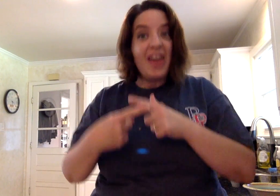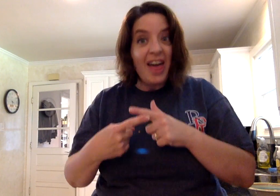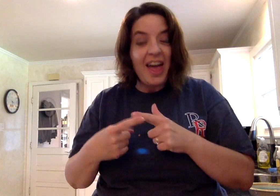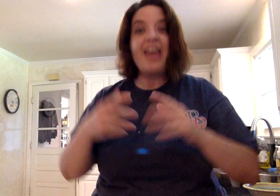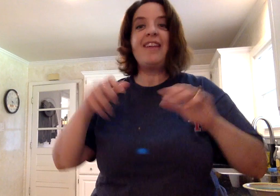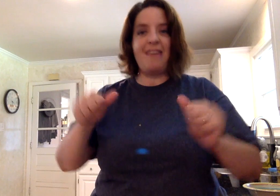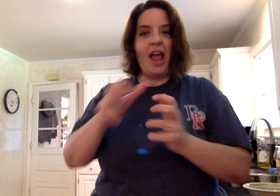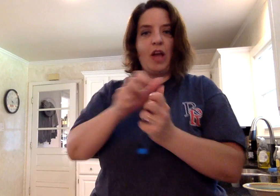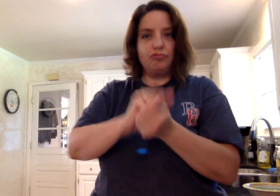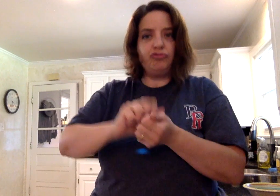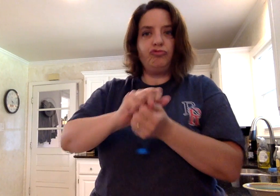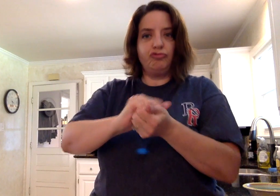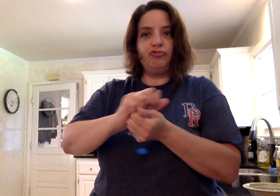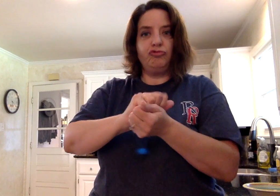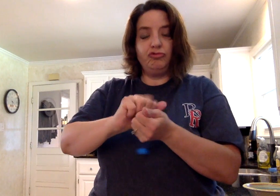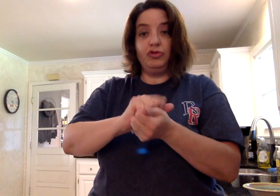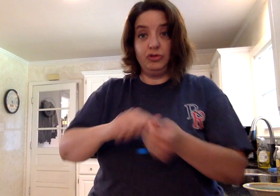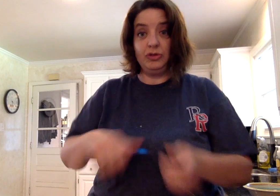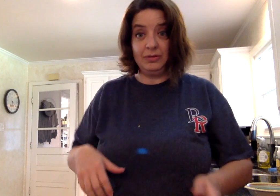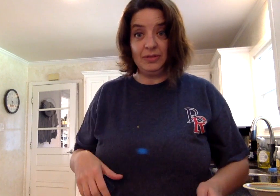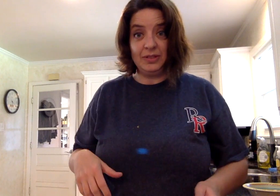and then I can crush them up.